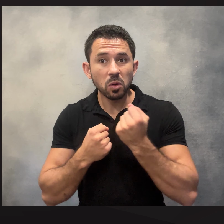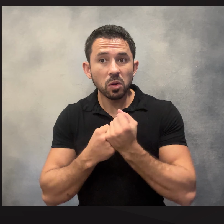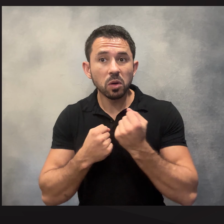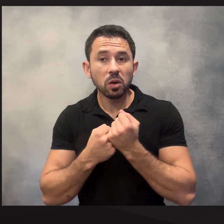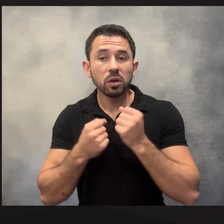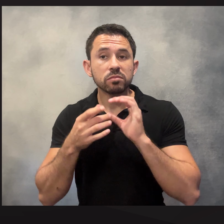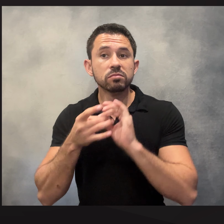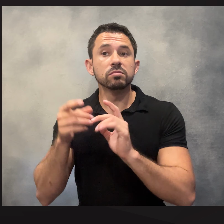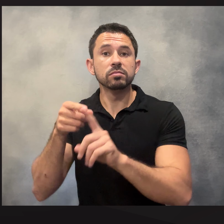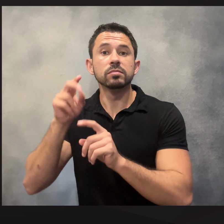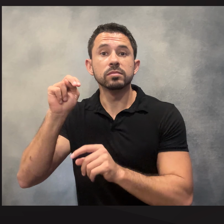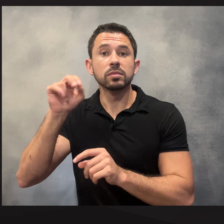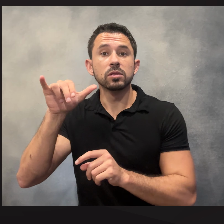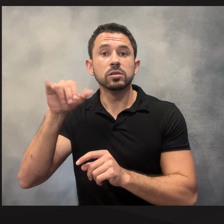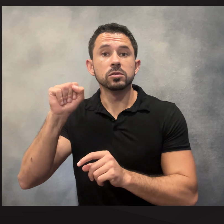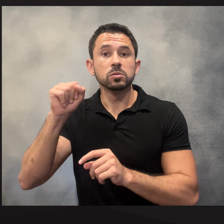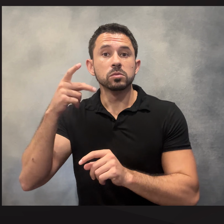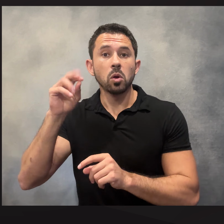portal?